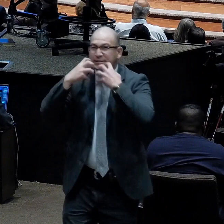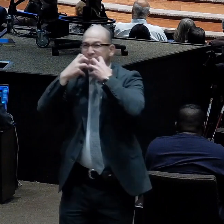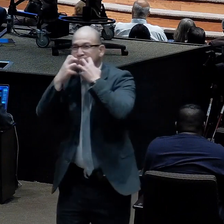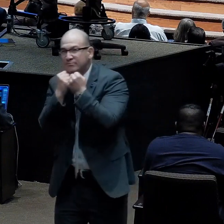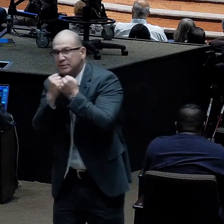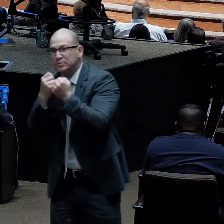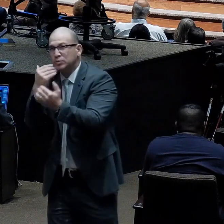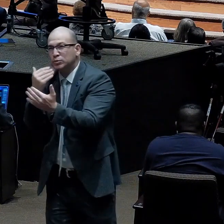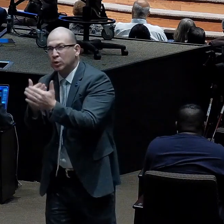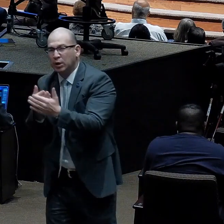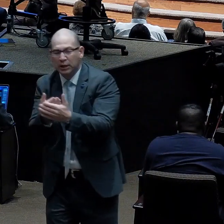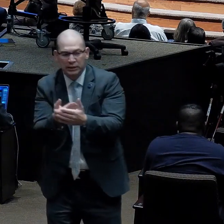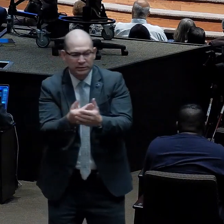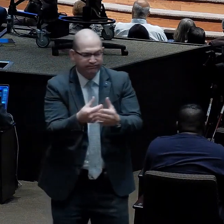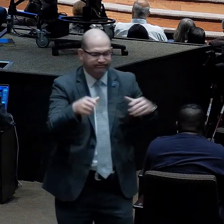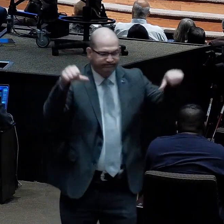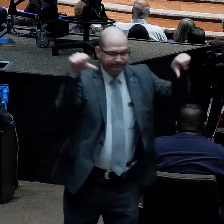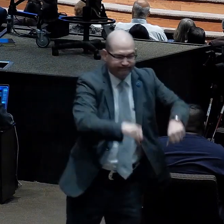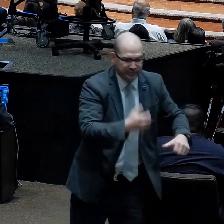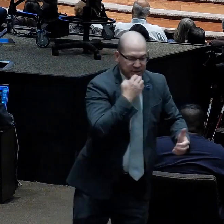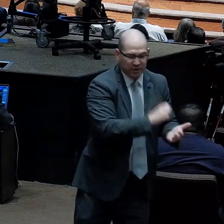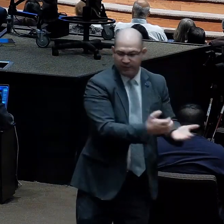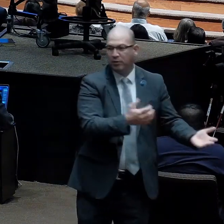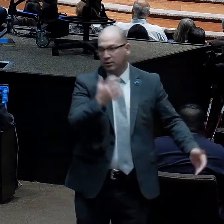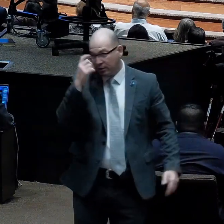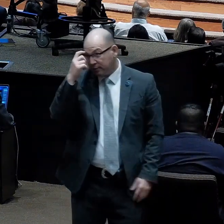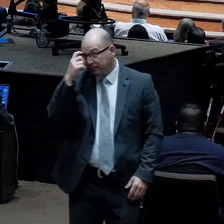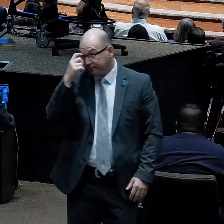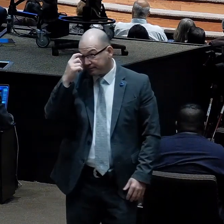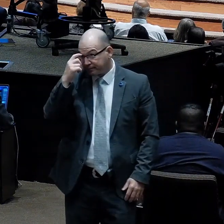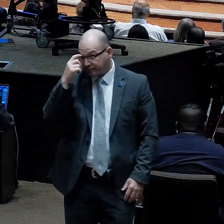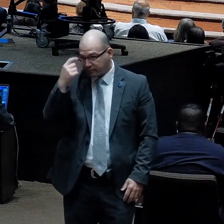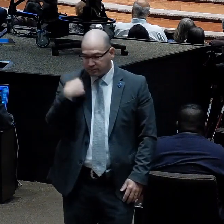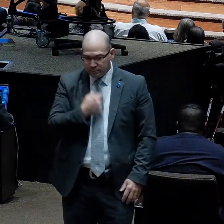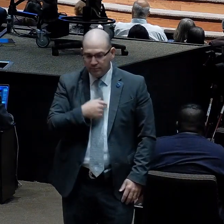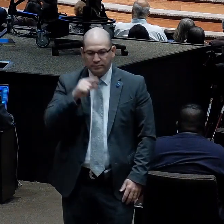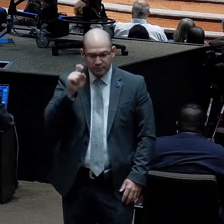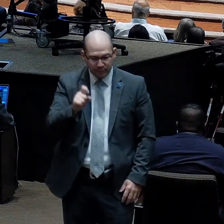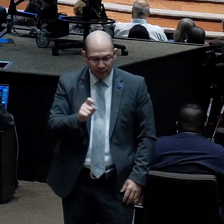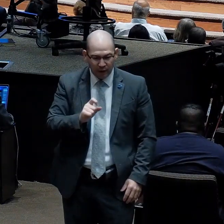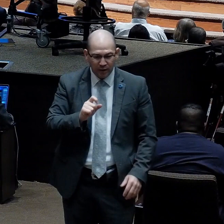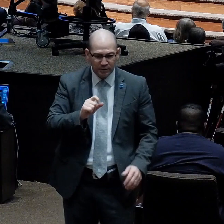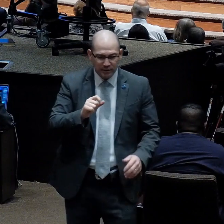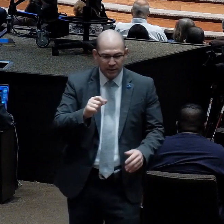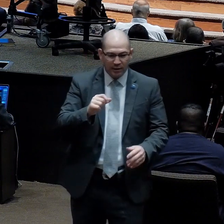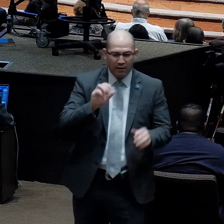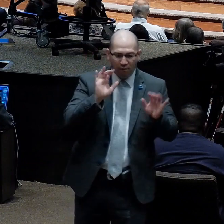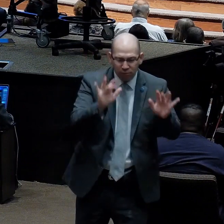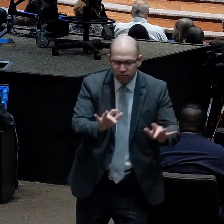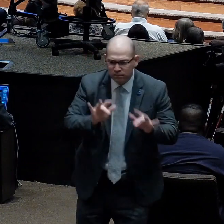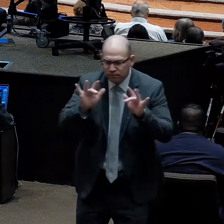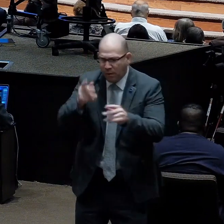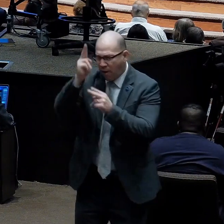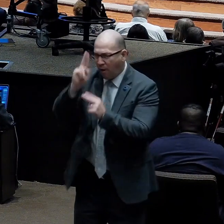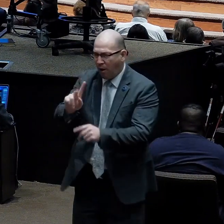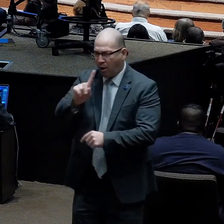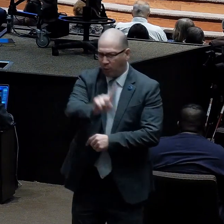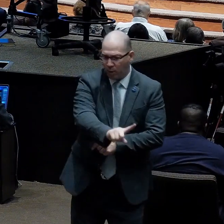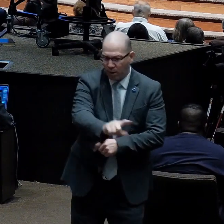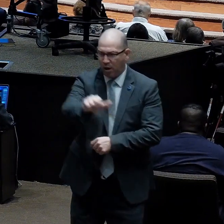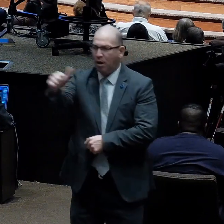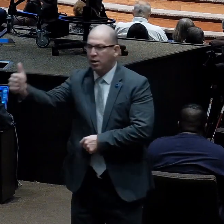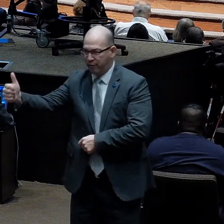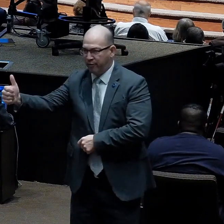is justice. Verse 10, be kindly affection one to another in honor, preferring one another, you see.